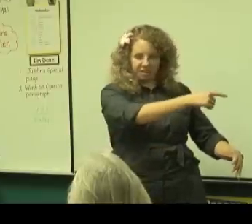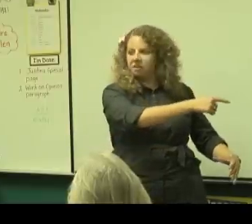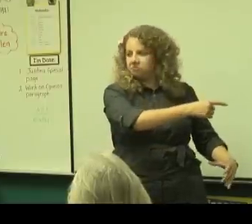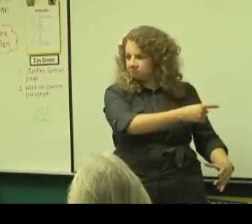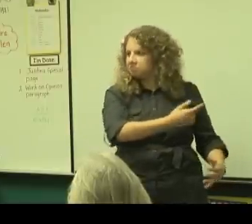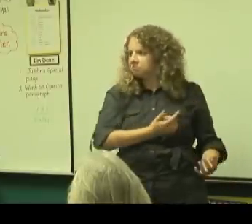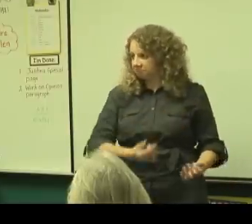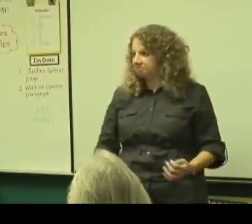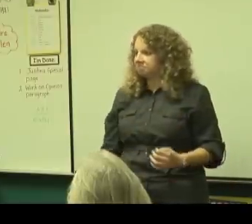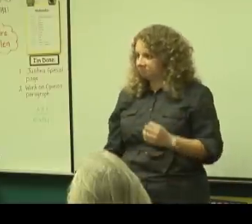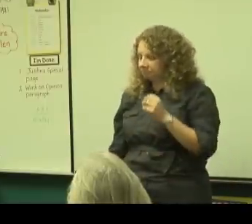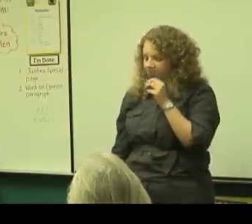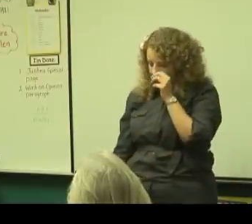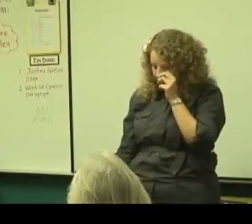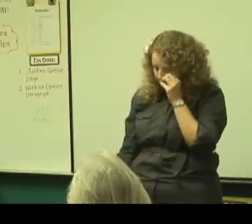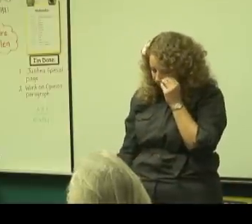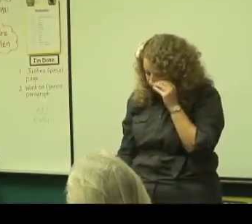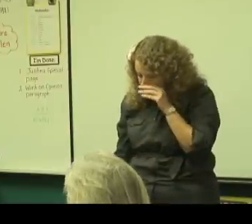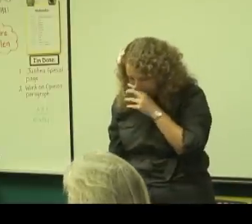there. Okay.